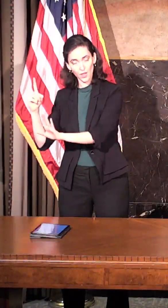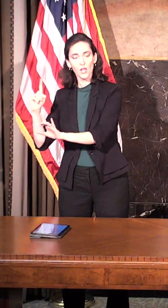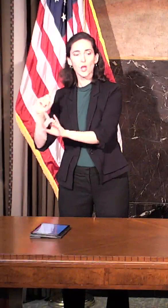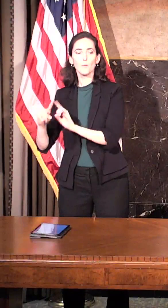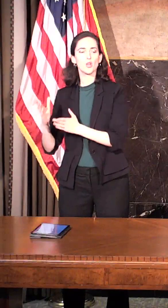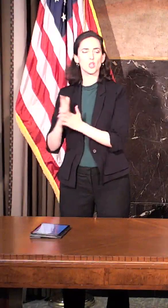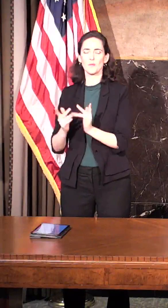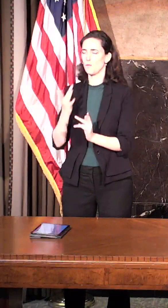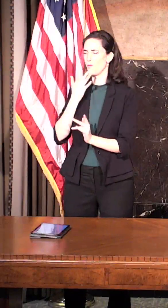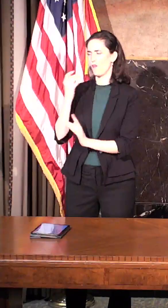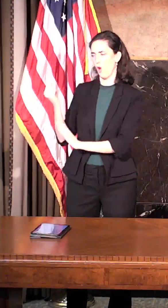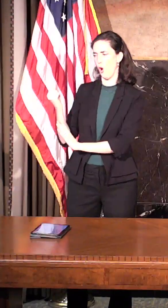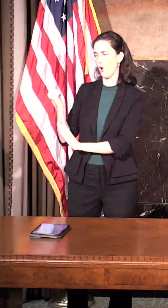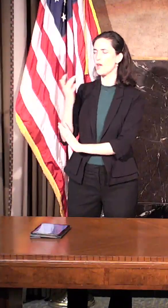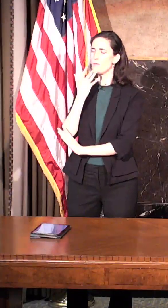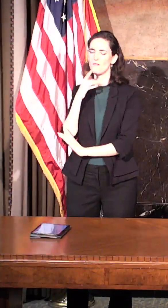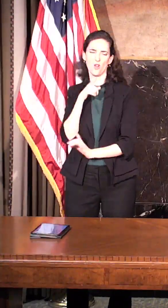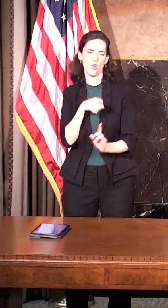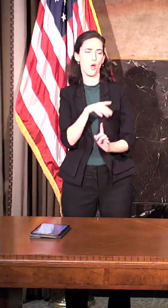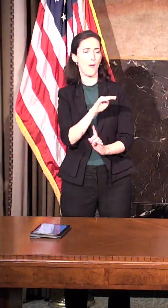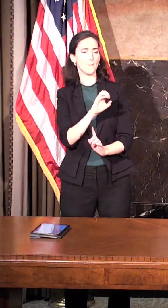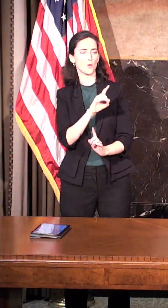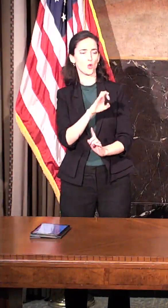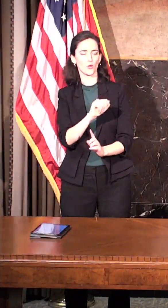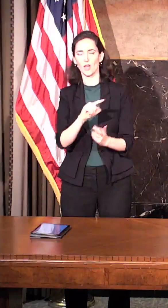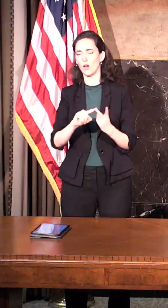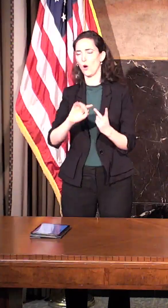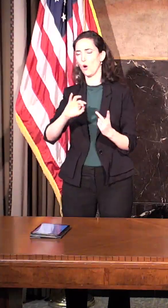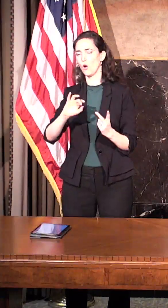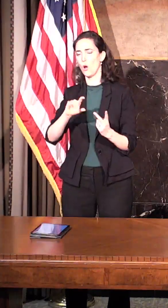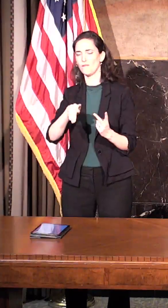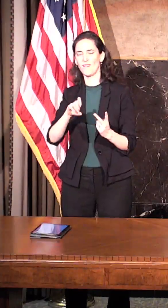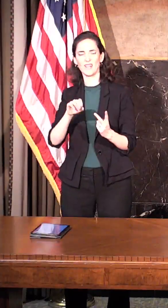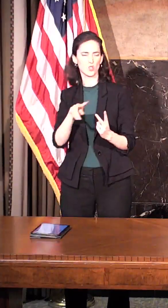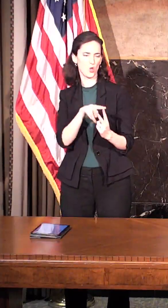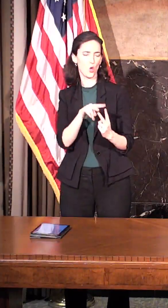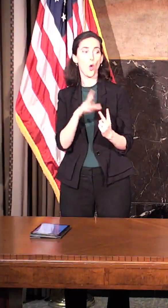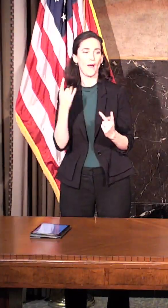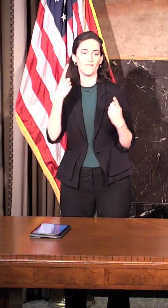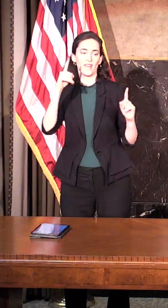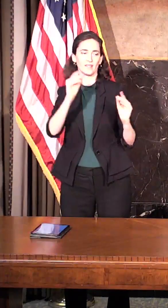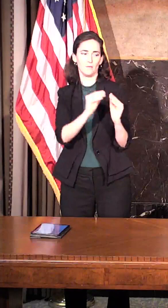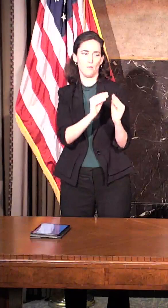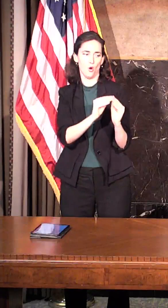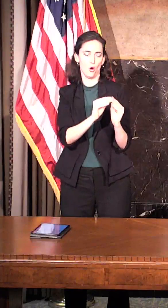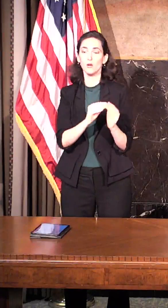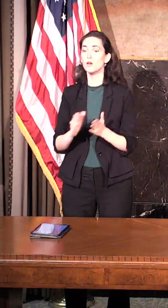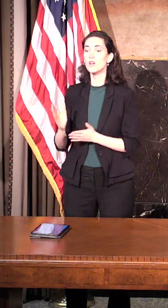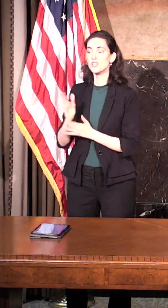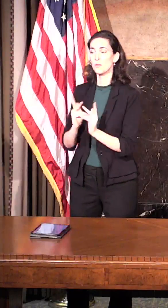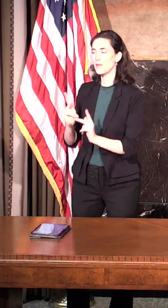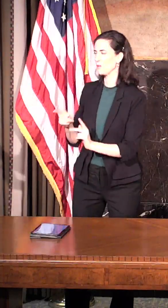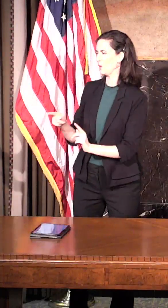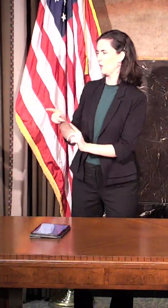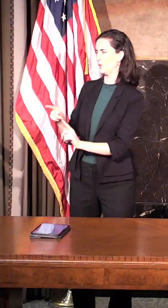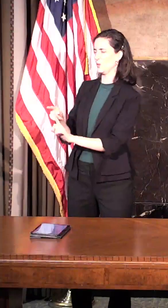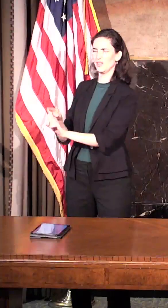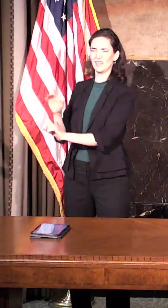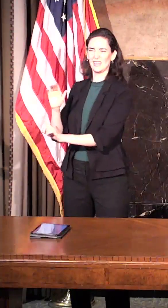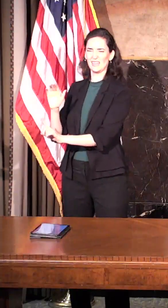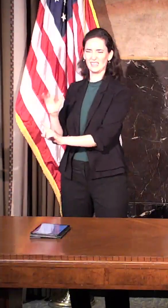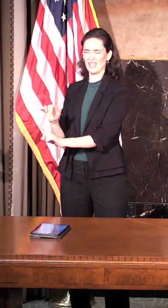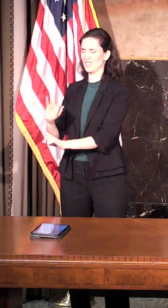efficacious Moderna or Pfizer vaccine. What's your message to people who may think, I'm going to wait around until I can get the better